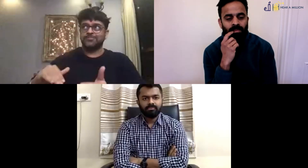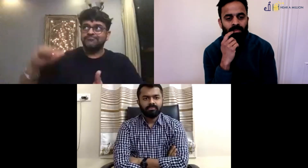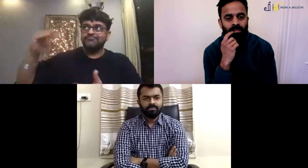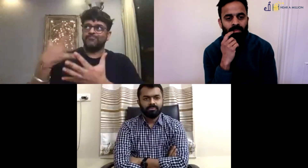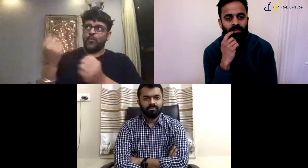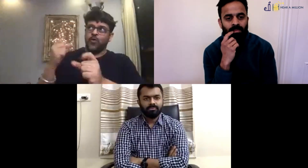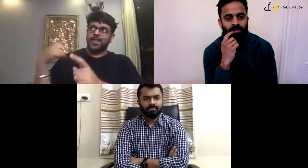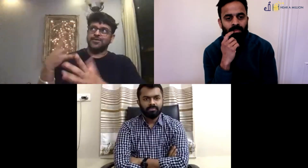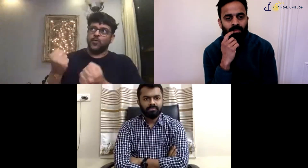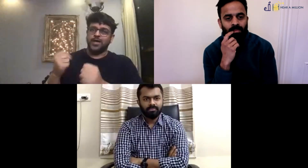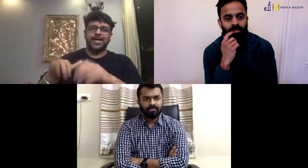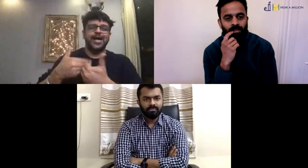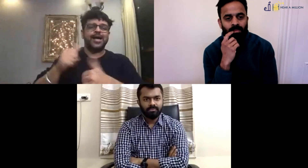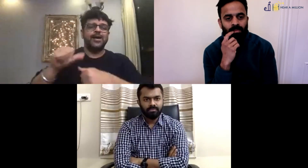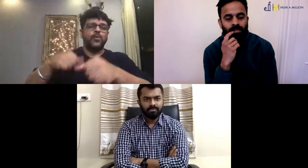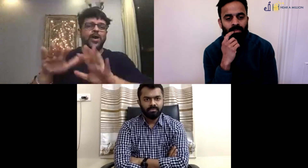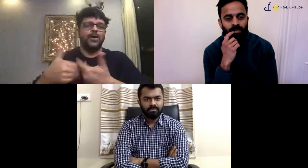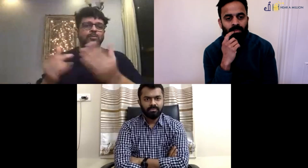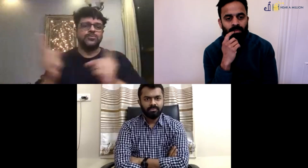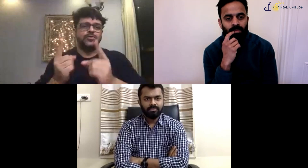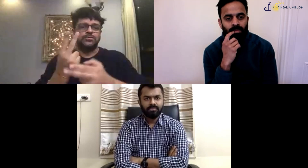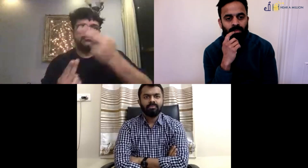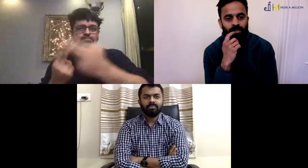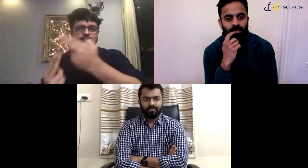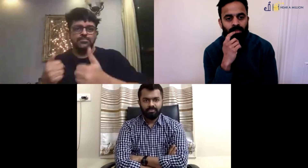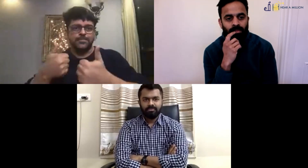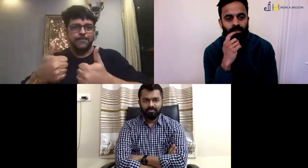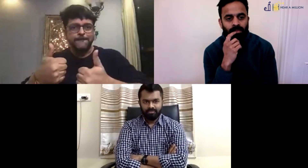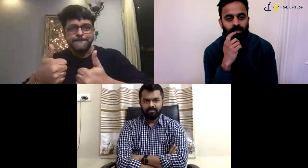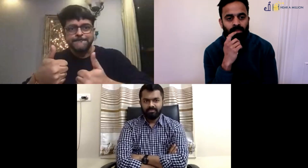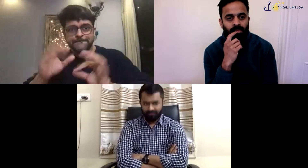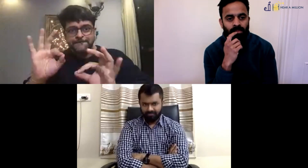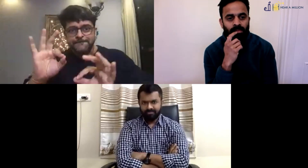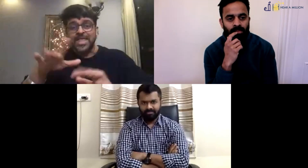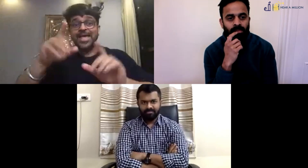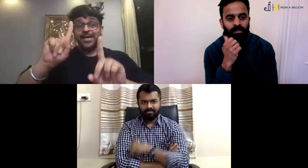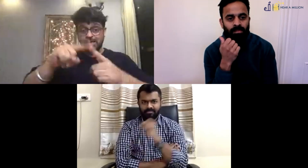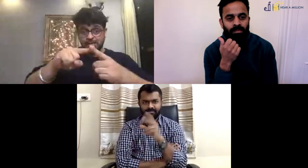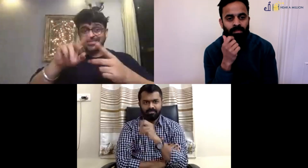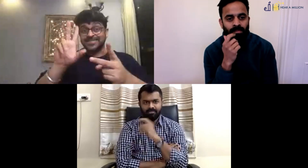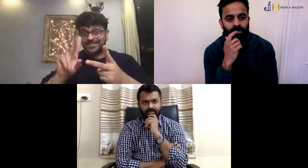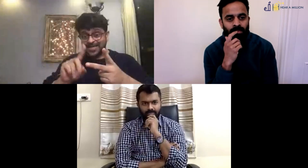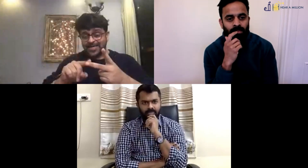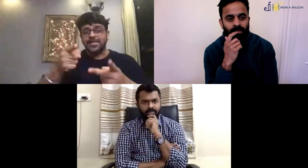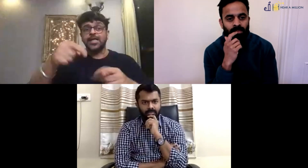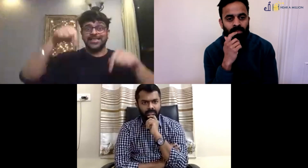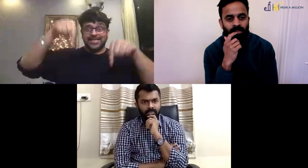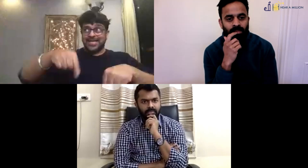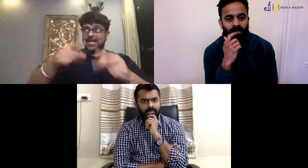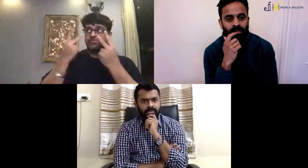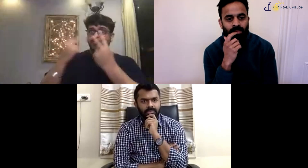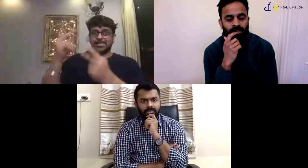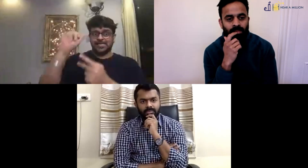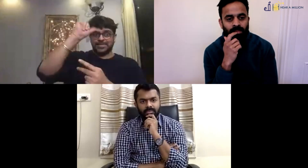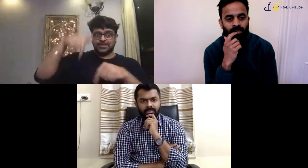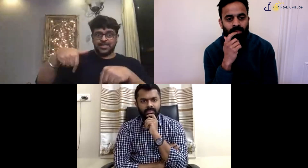you've had growing up here, or did you ever wanted to be a leader, or how did it come through? And